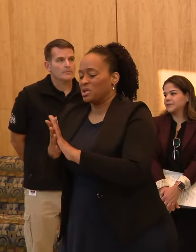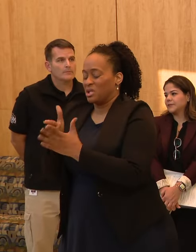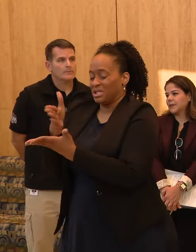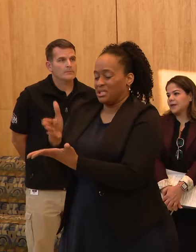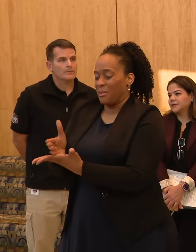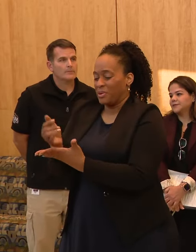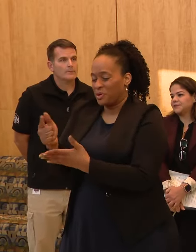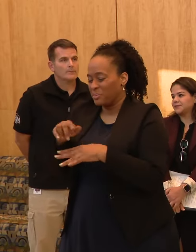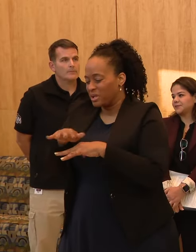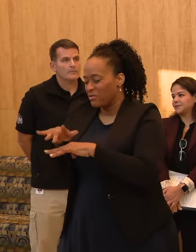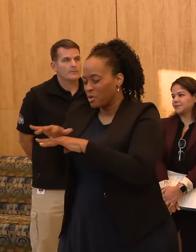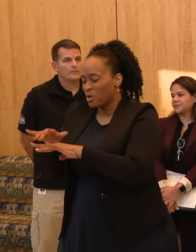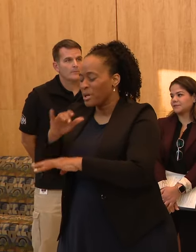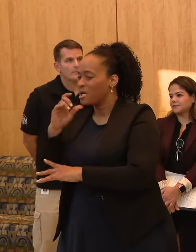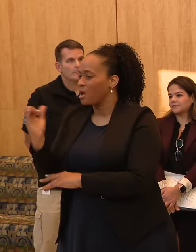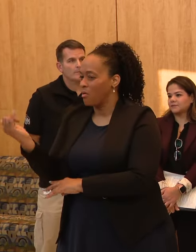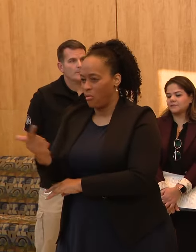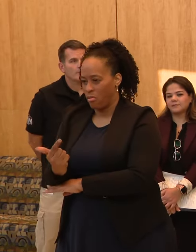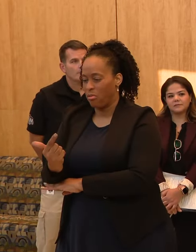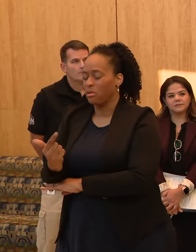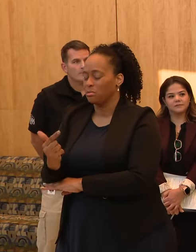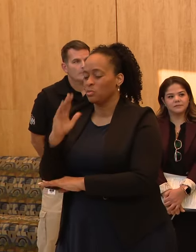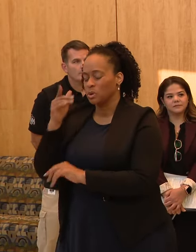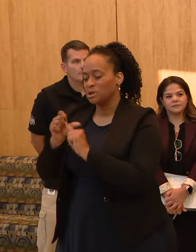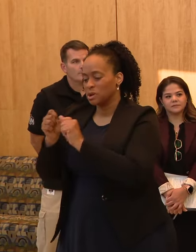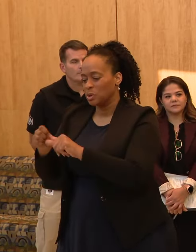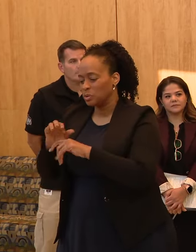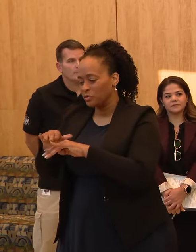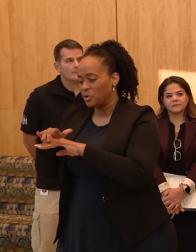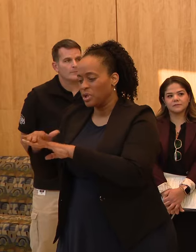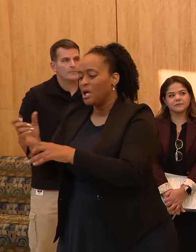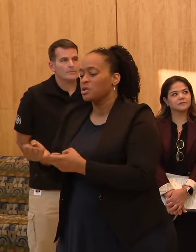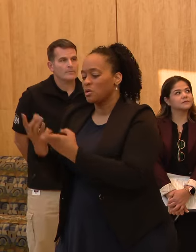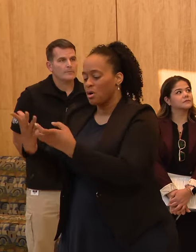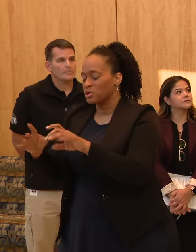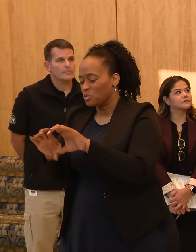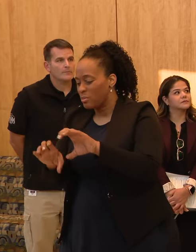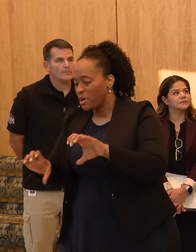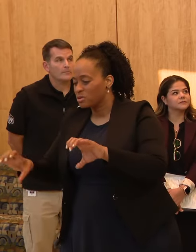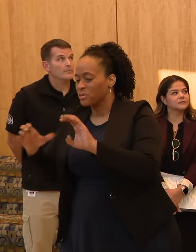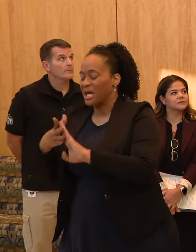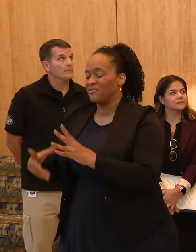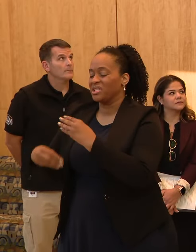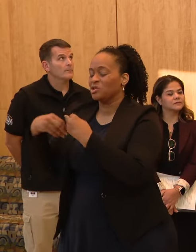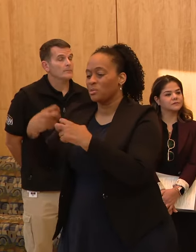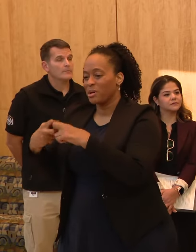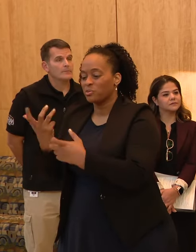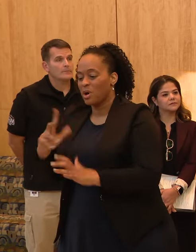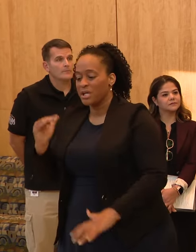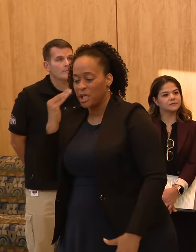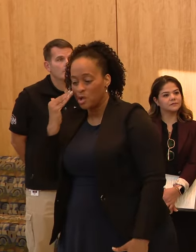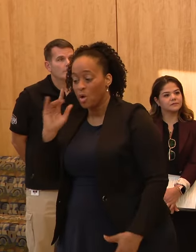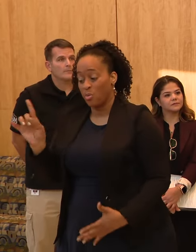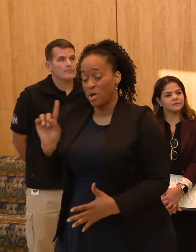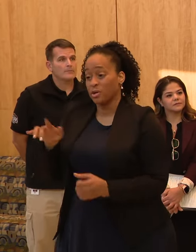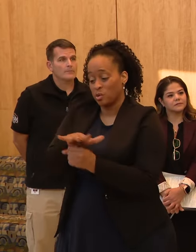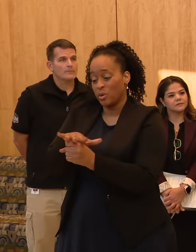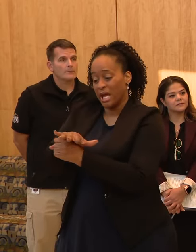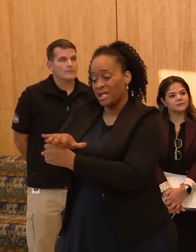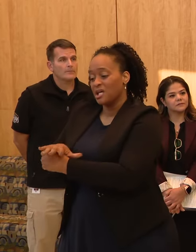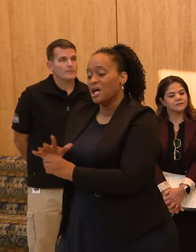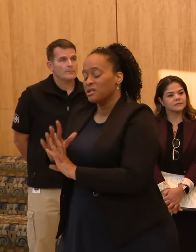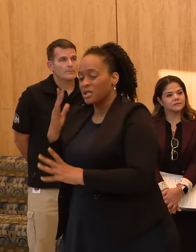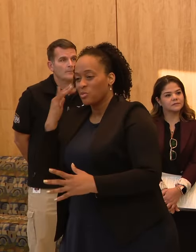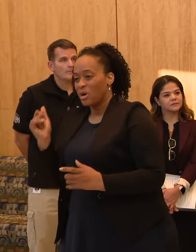bit of that flow, but not all of it. And it's going to cause some of those pipes to have additional problems. We already know where those are located, and so that's why we